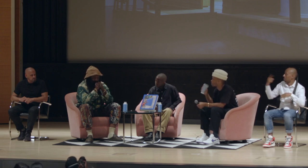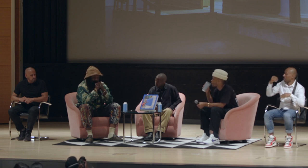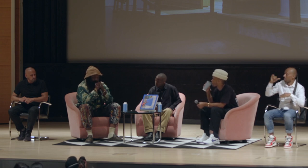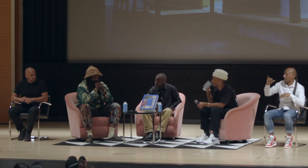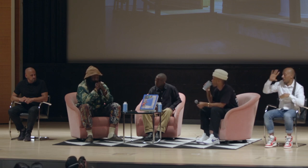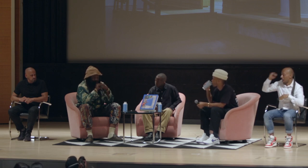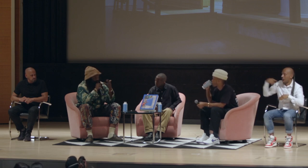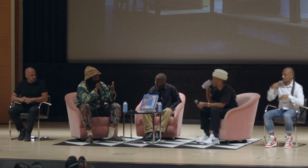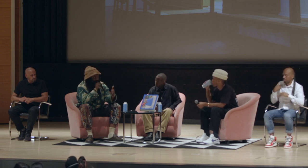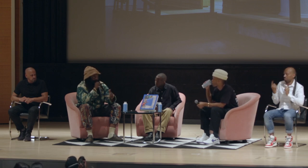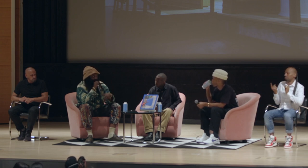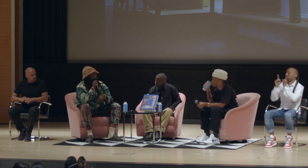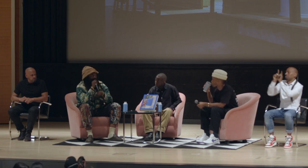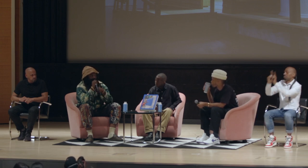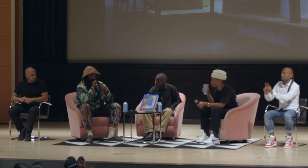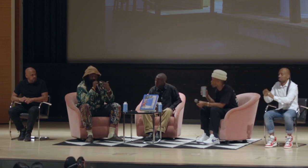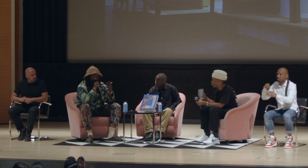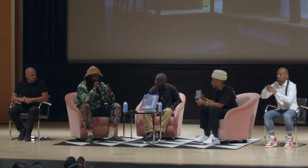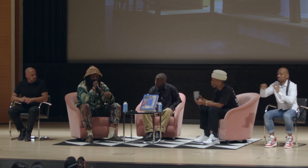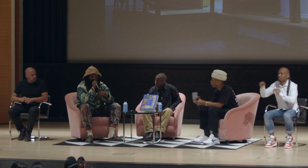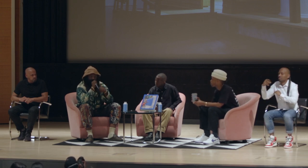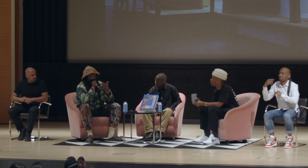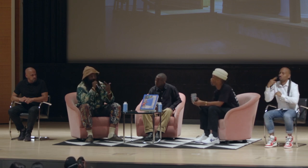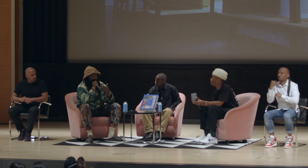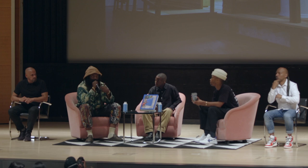meet V and Kyle, and we're kicking it,